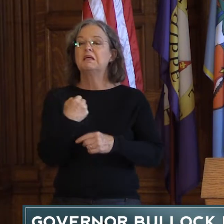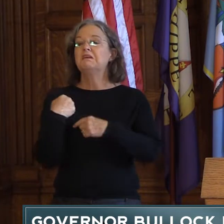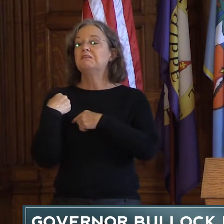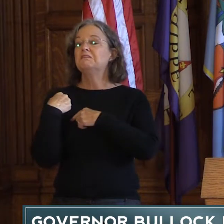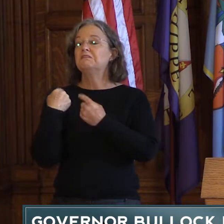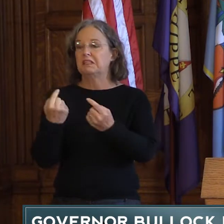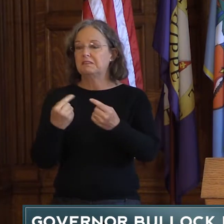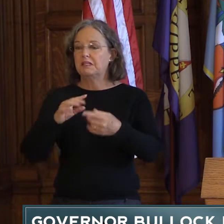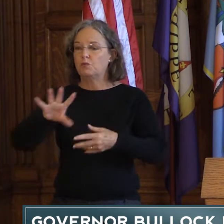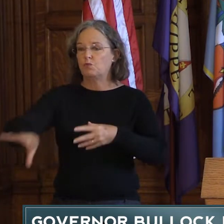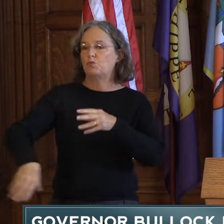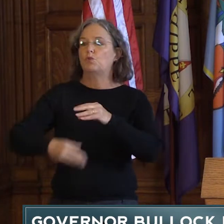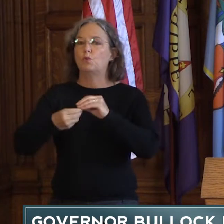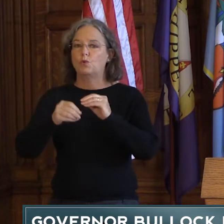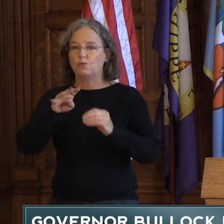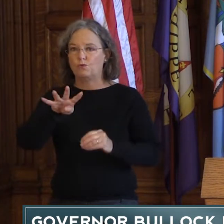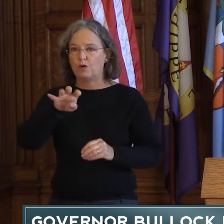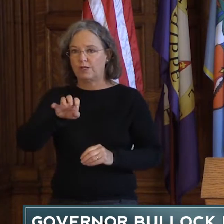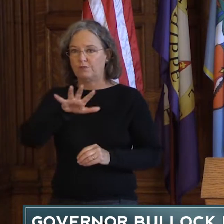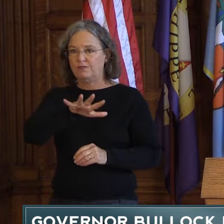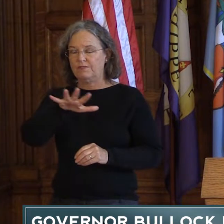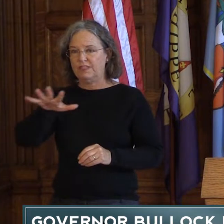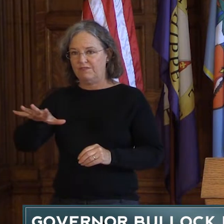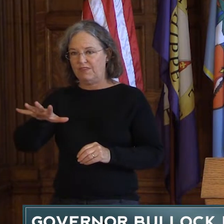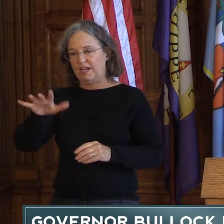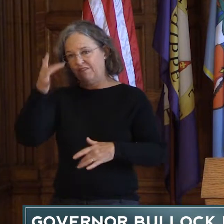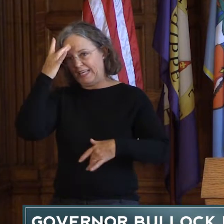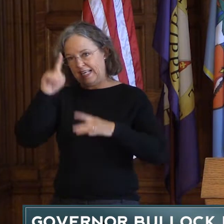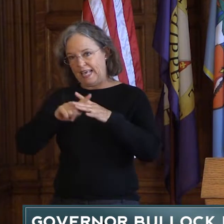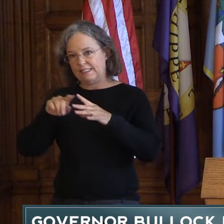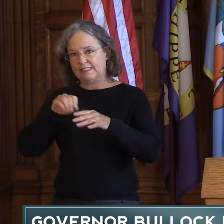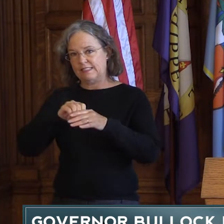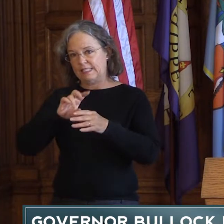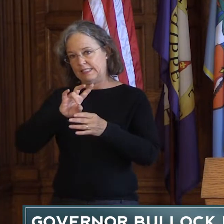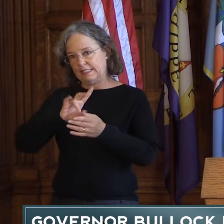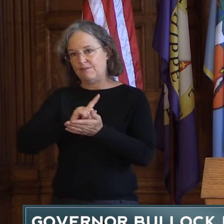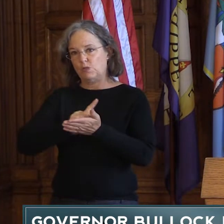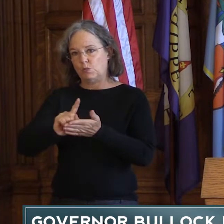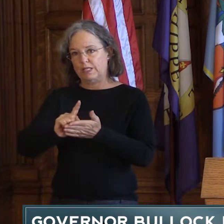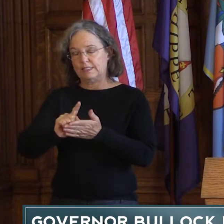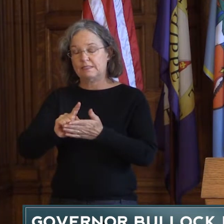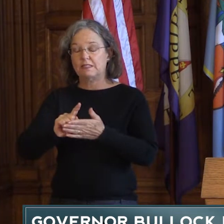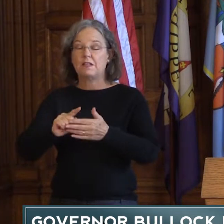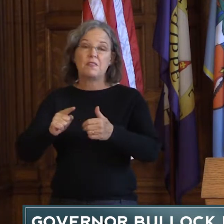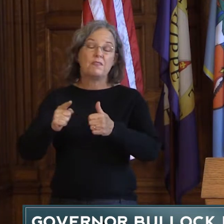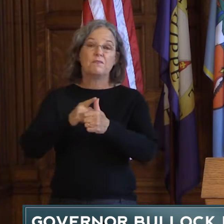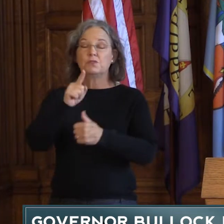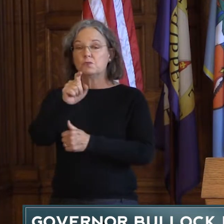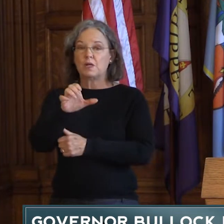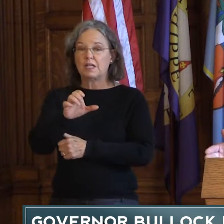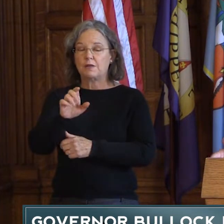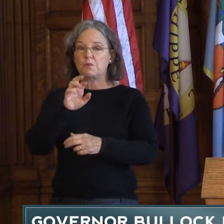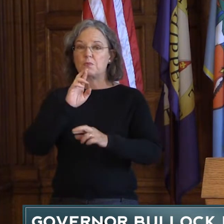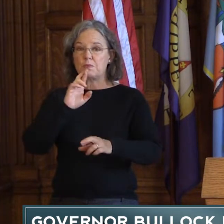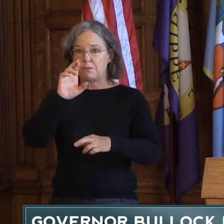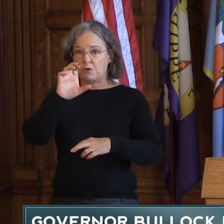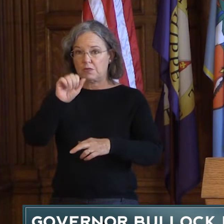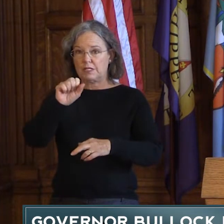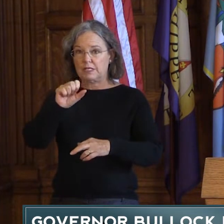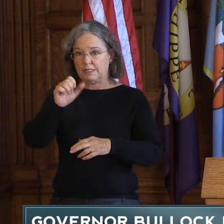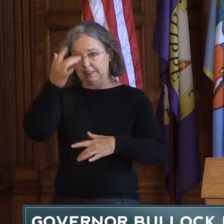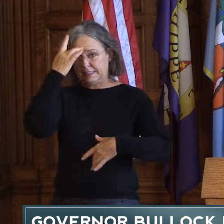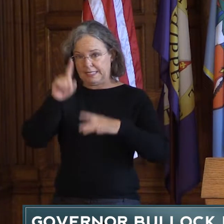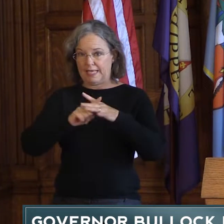climbed to 455 in 7 weeks. After reaching that first 100 reported cases within 2